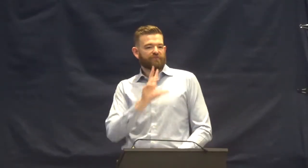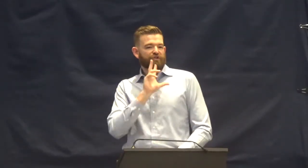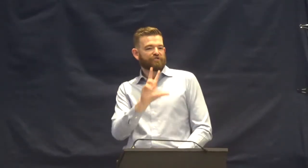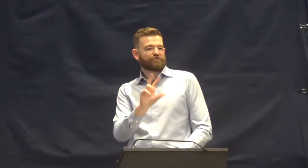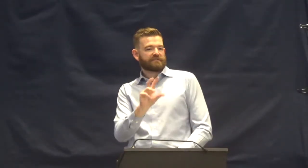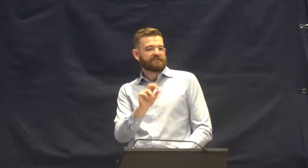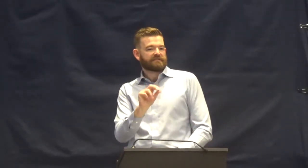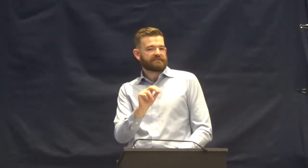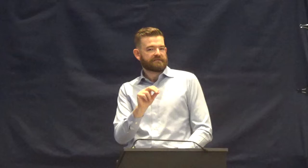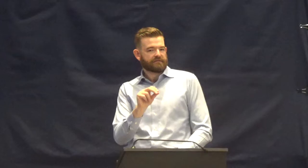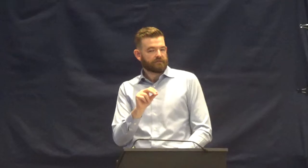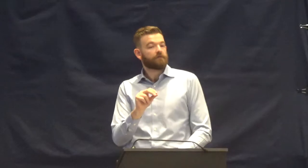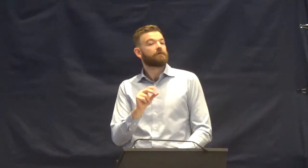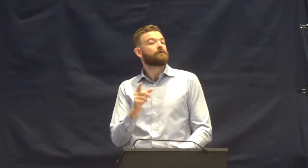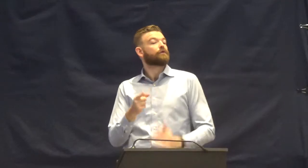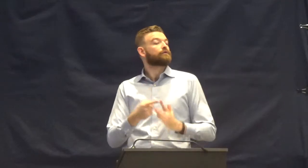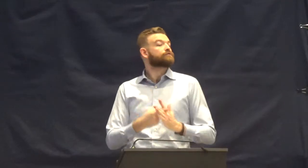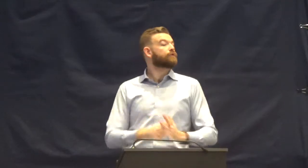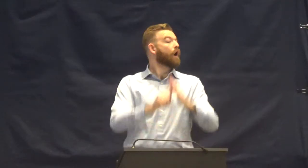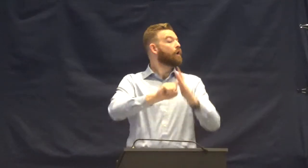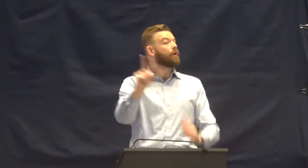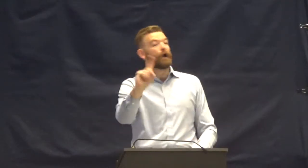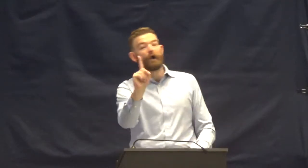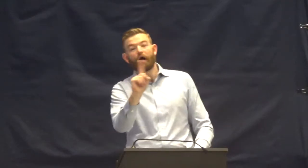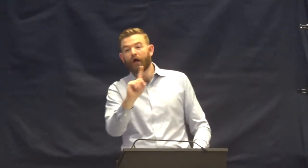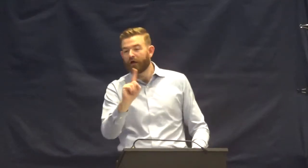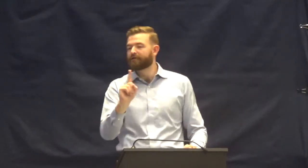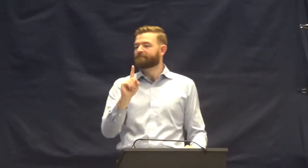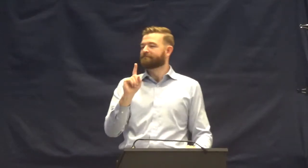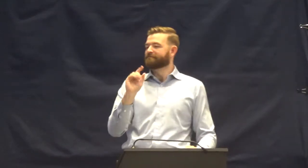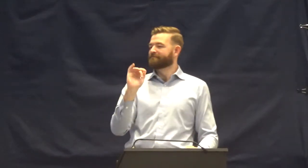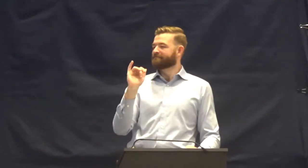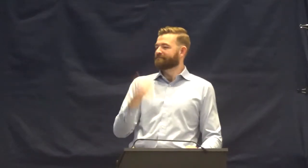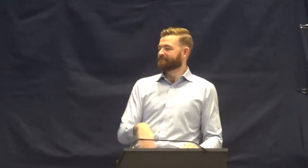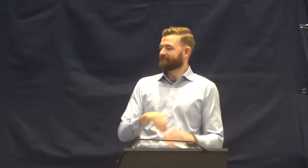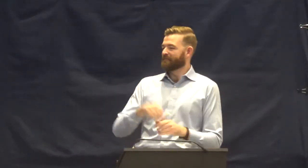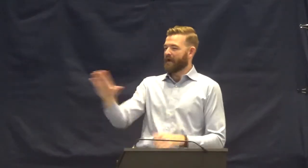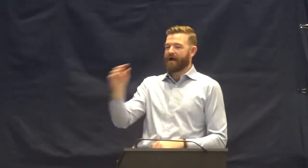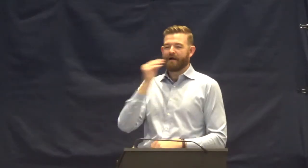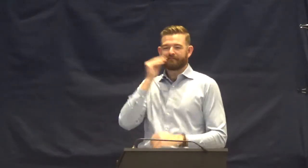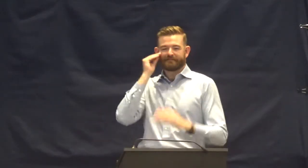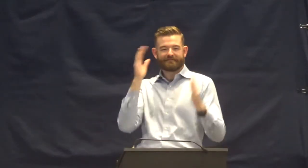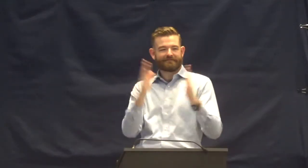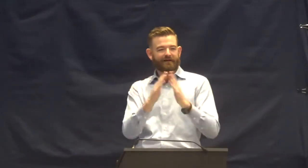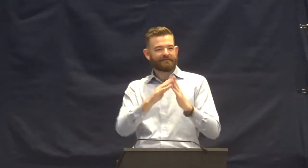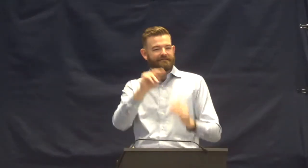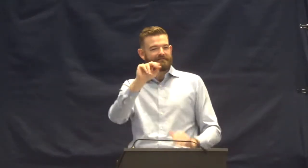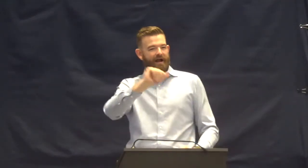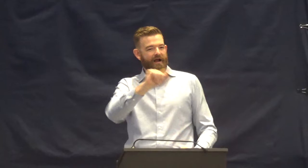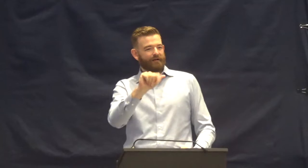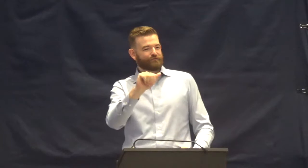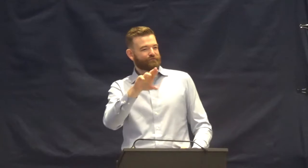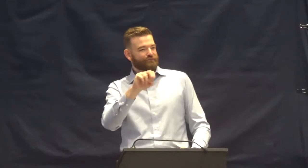ministry until he was approximately 30 years old. And he began that in his hometown.